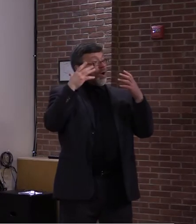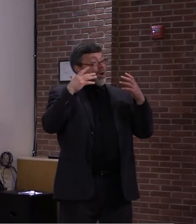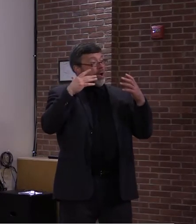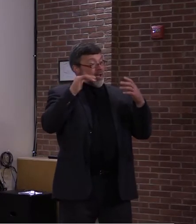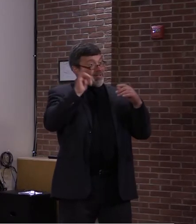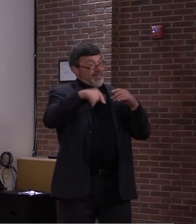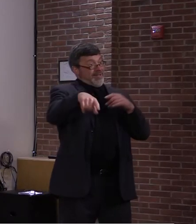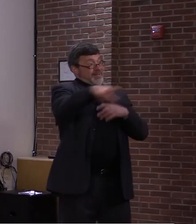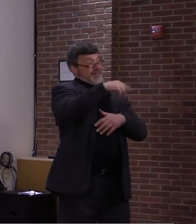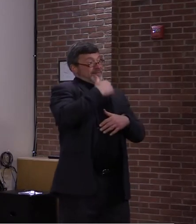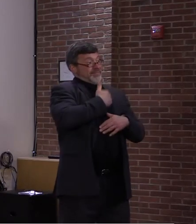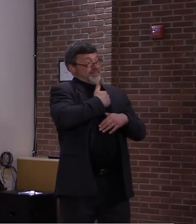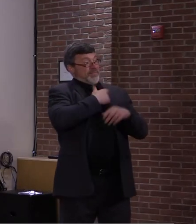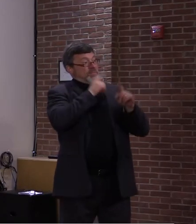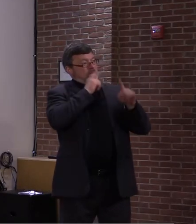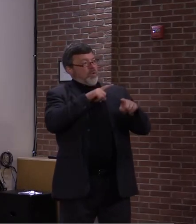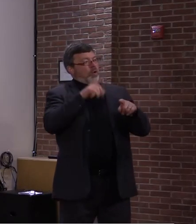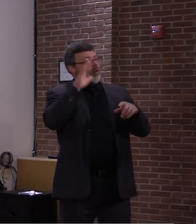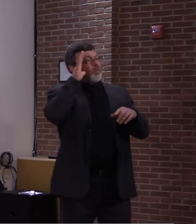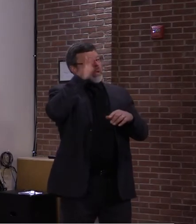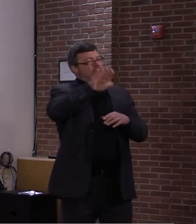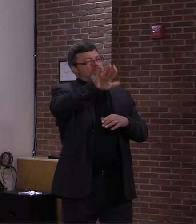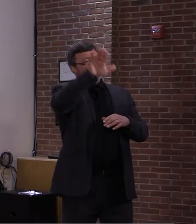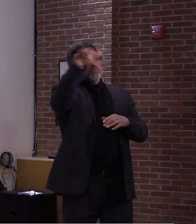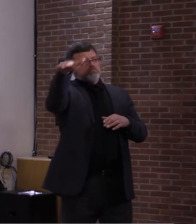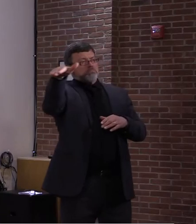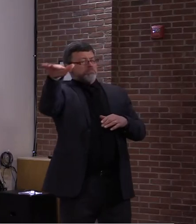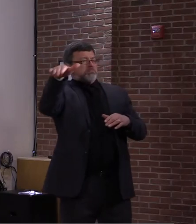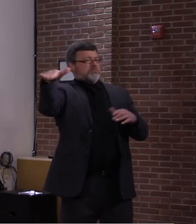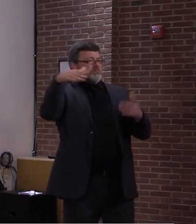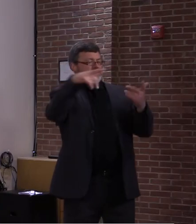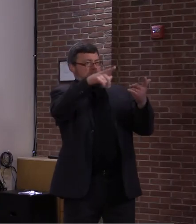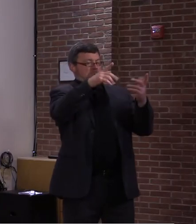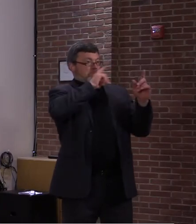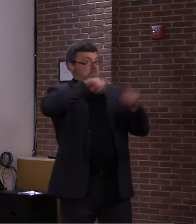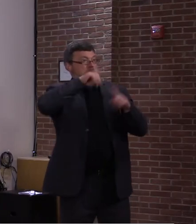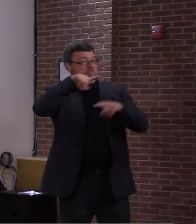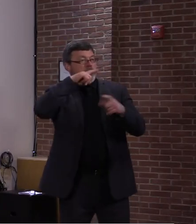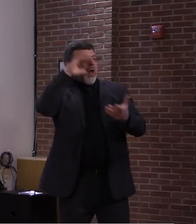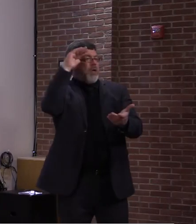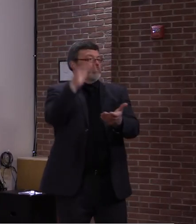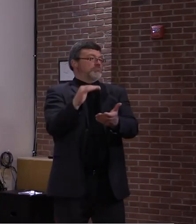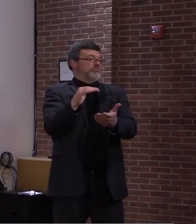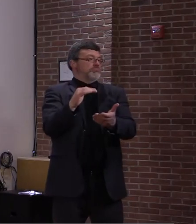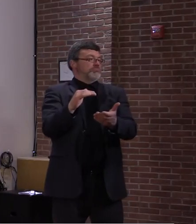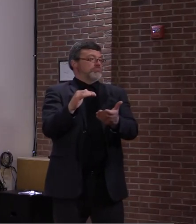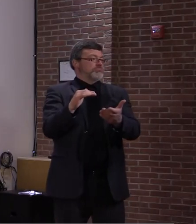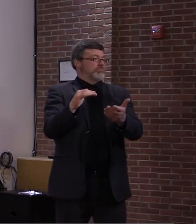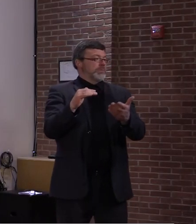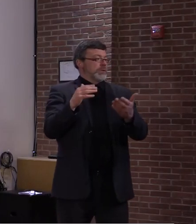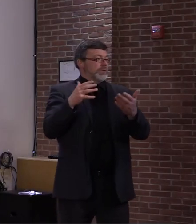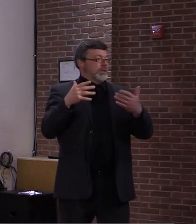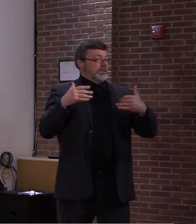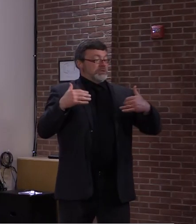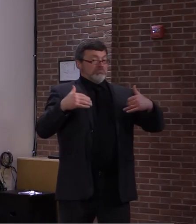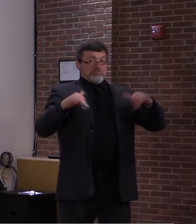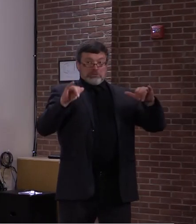peak by a slight amount. We're talking still 1,600 self-reported tests.